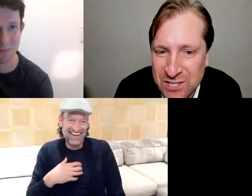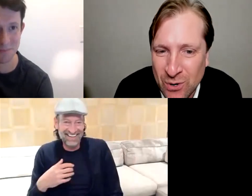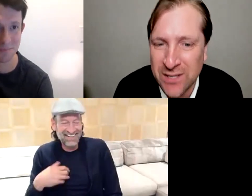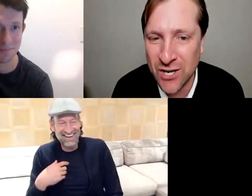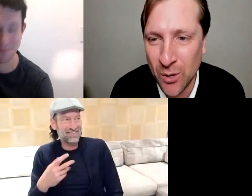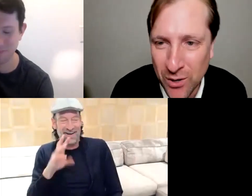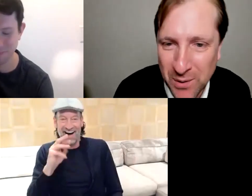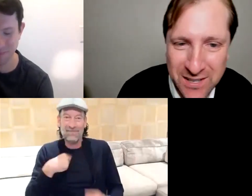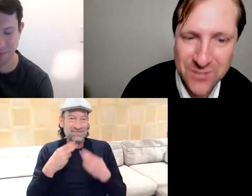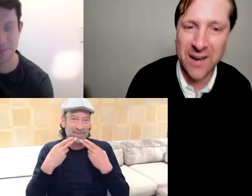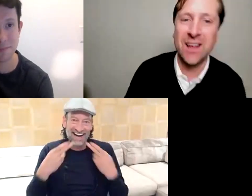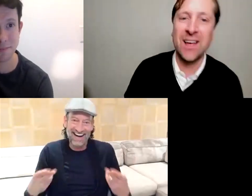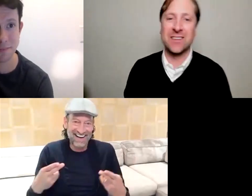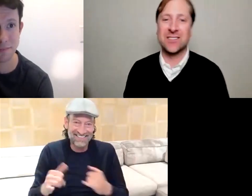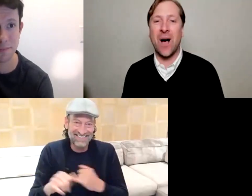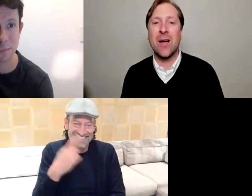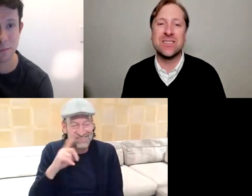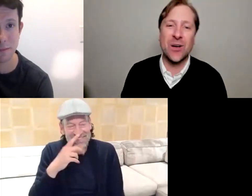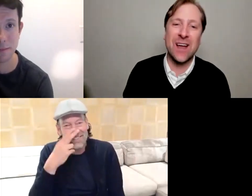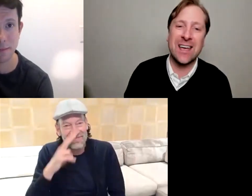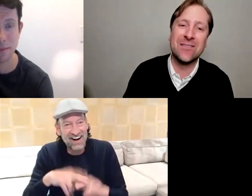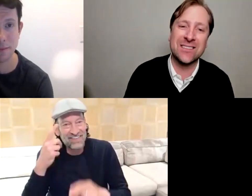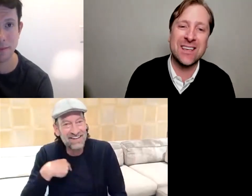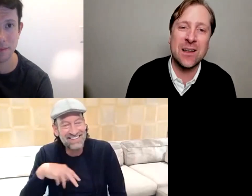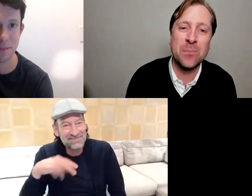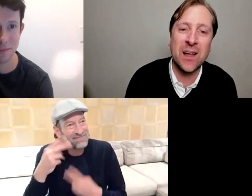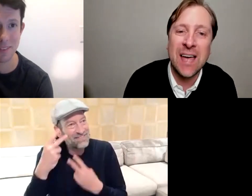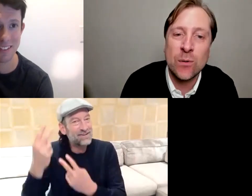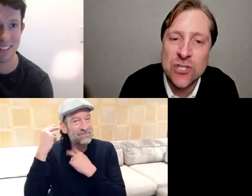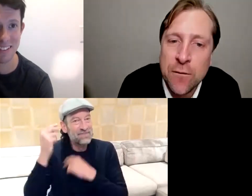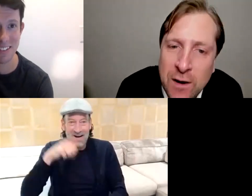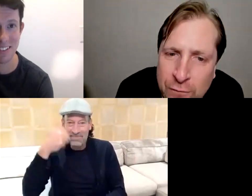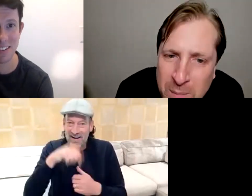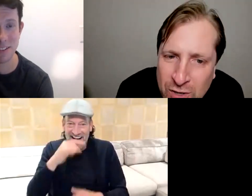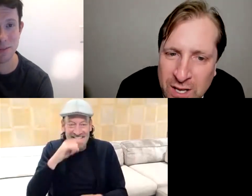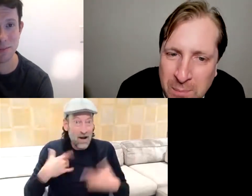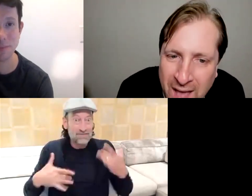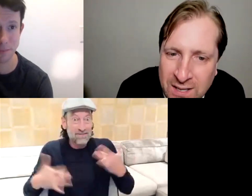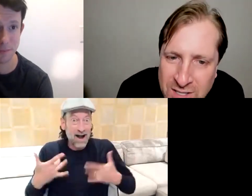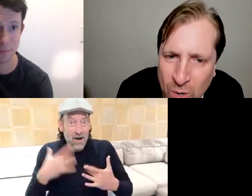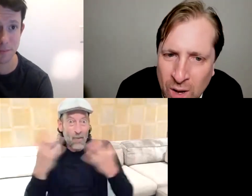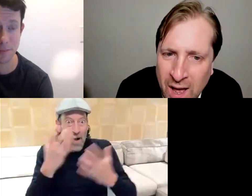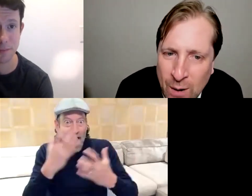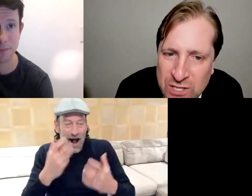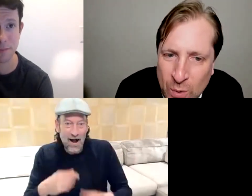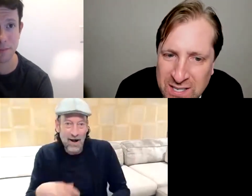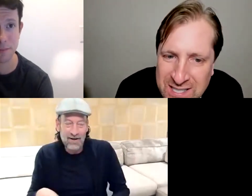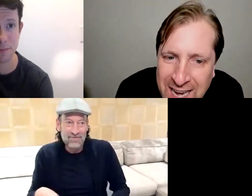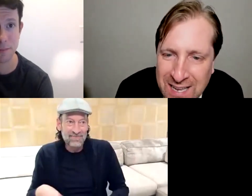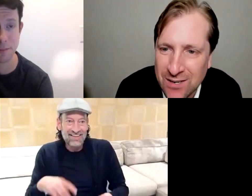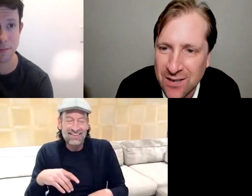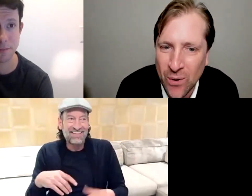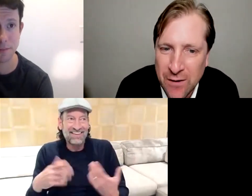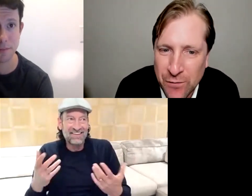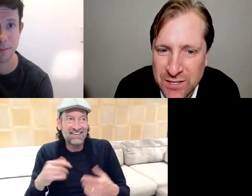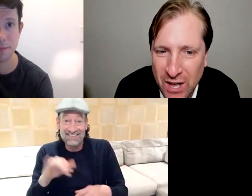obviously, destroying these cardboard buildings, right? And so I was so naive as a kid, but it was so fun for me looking back. And so I was so